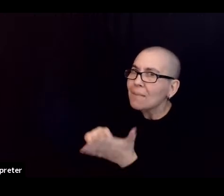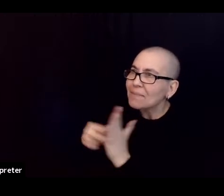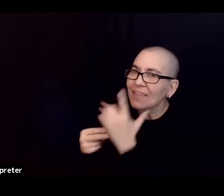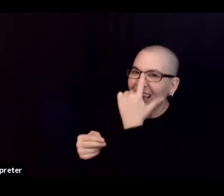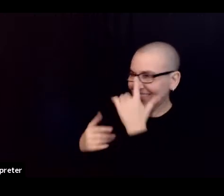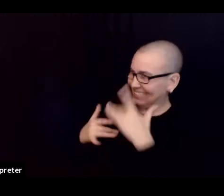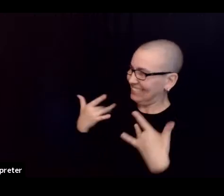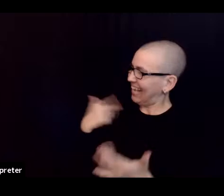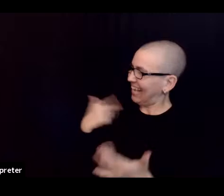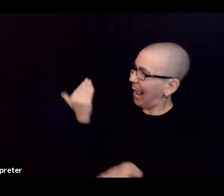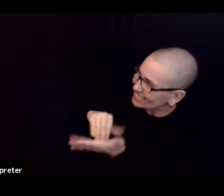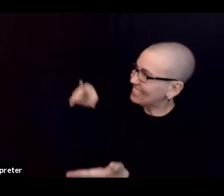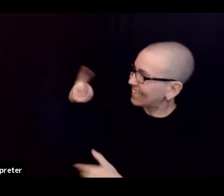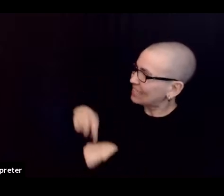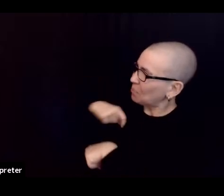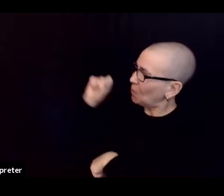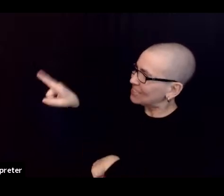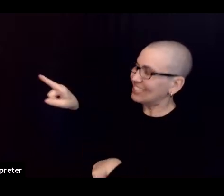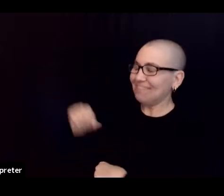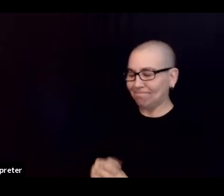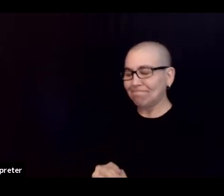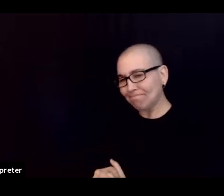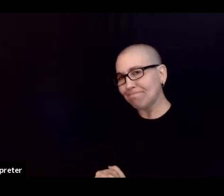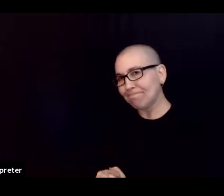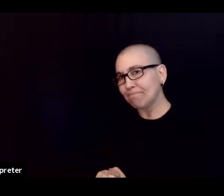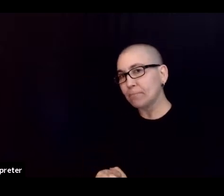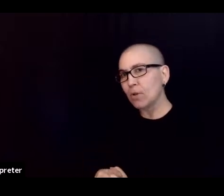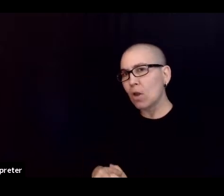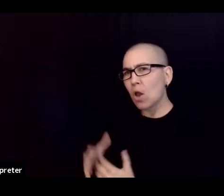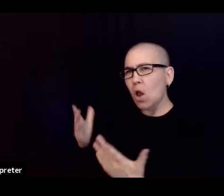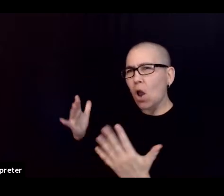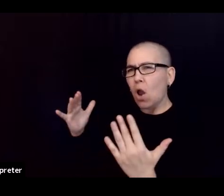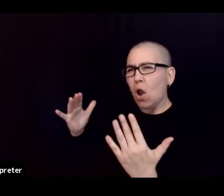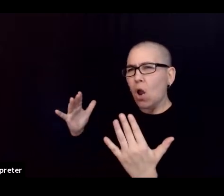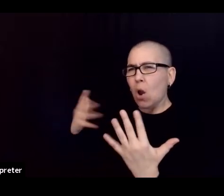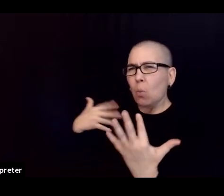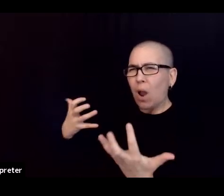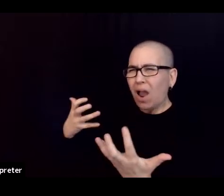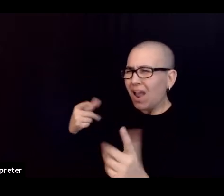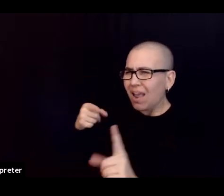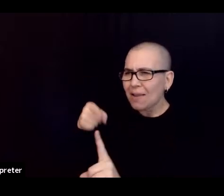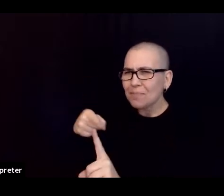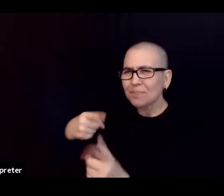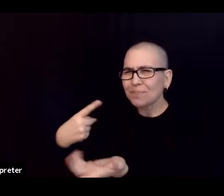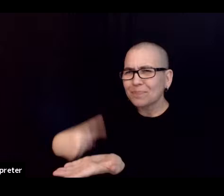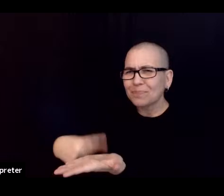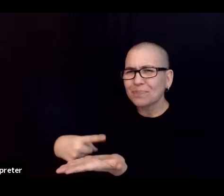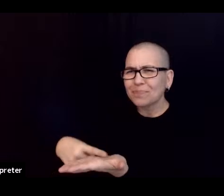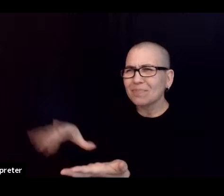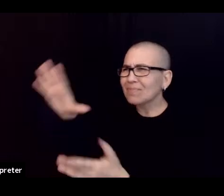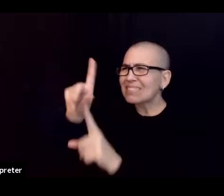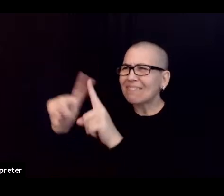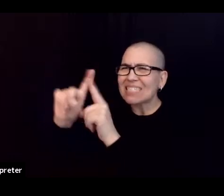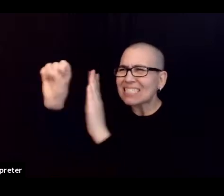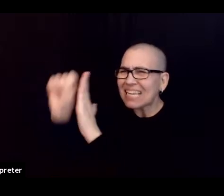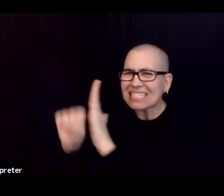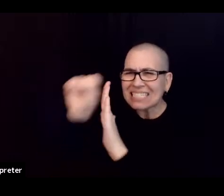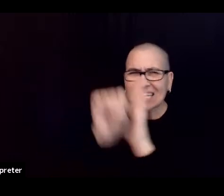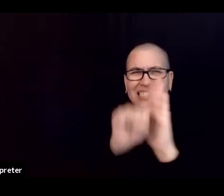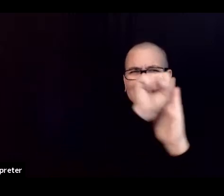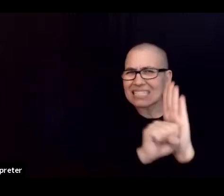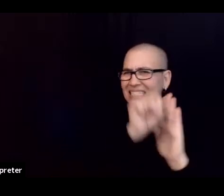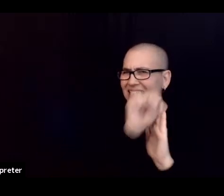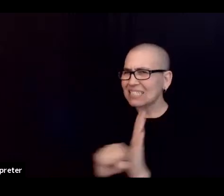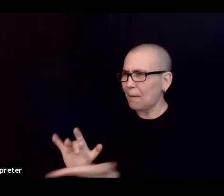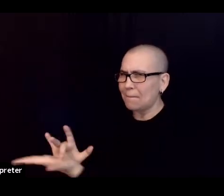back to what we're seeing at all of these pharmacies around the state, which sort of seem to have like an immense number of appointments starting late last week